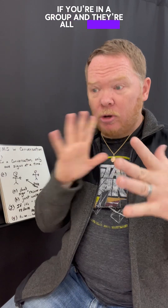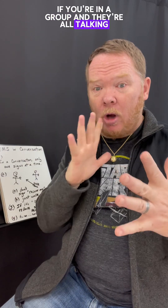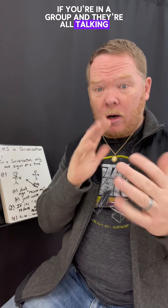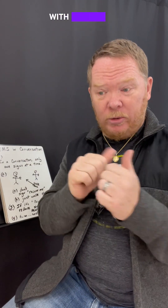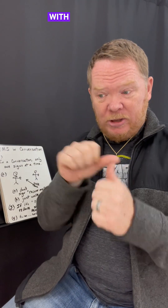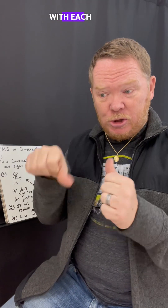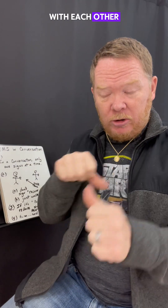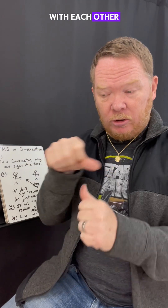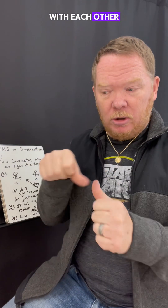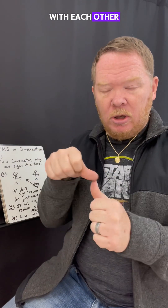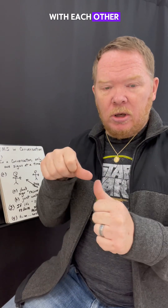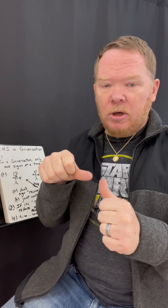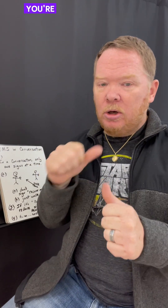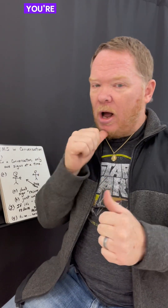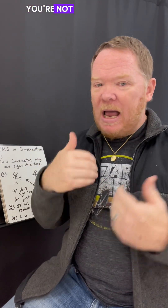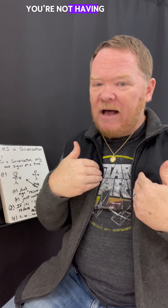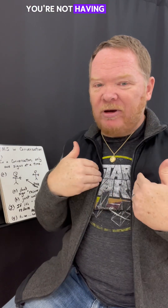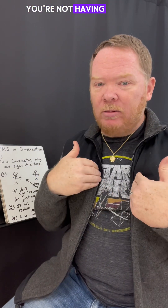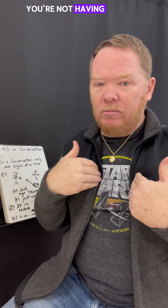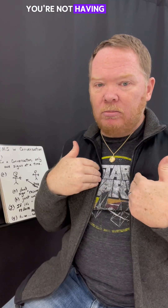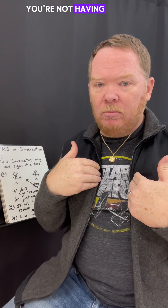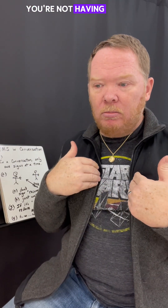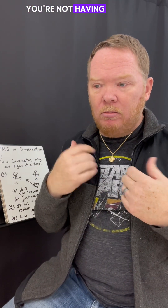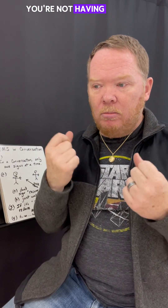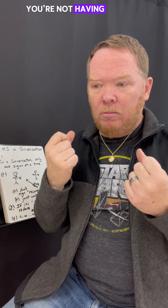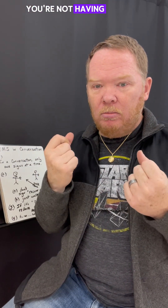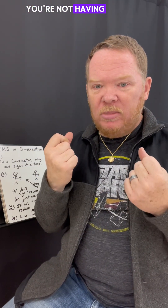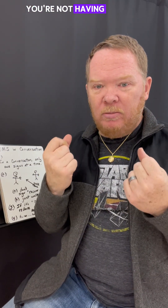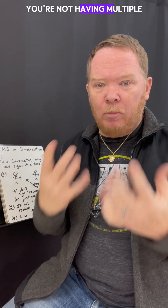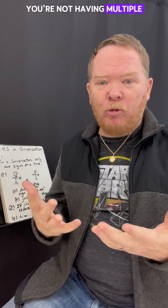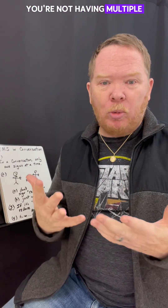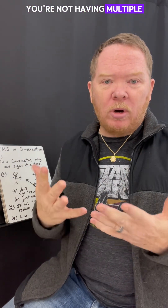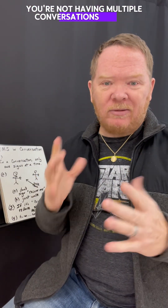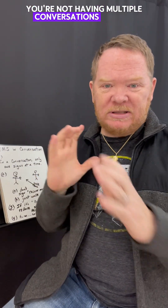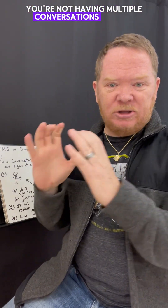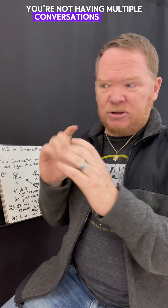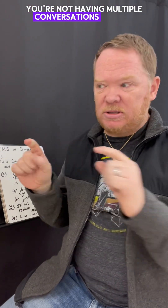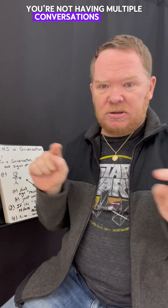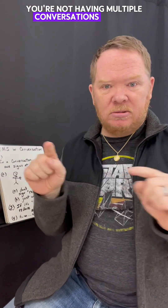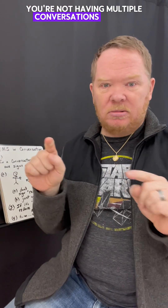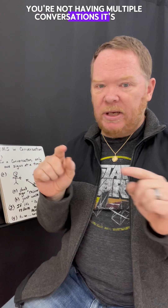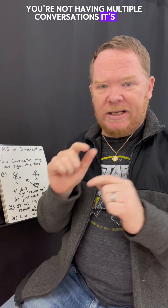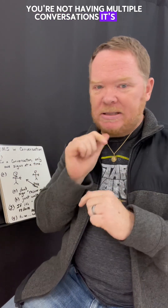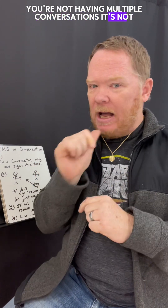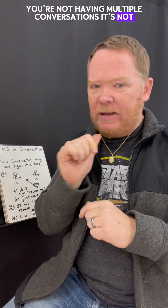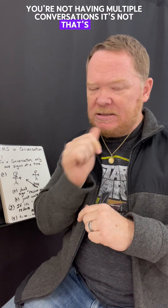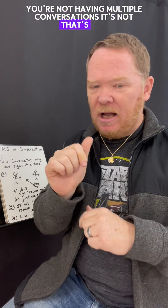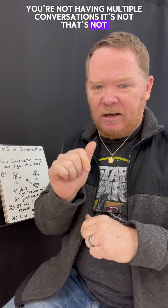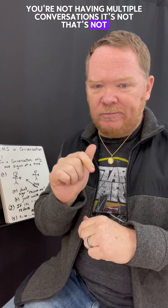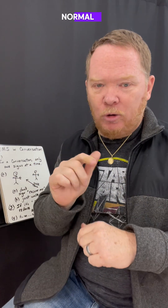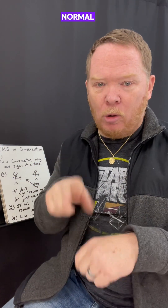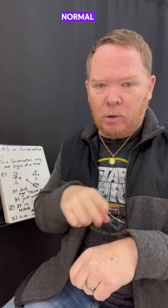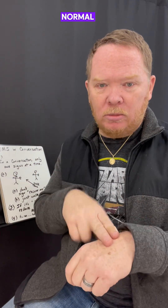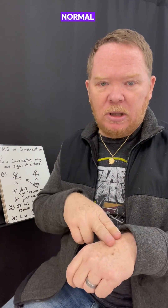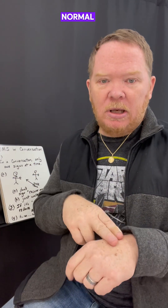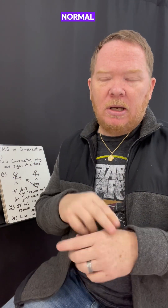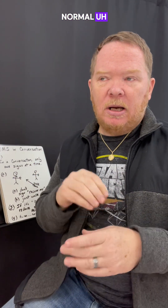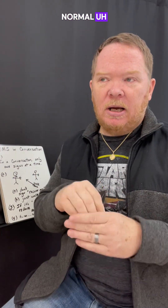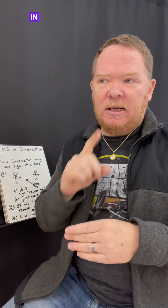talking with each other, you're not having multiple conversations. That's not normal. In deaf